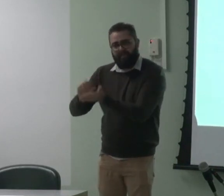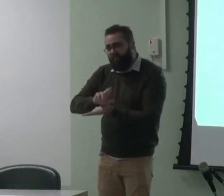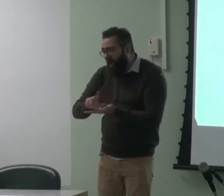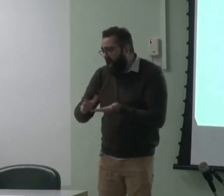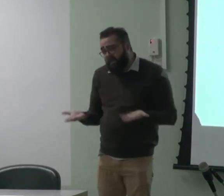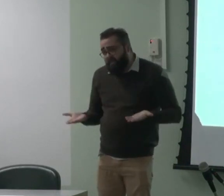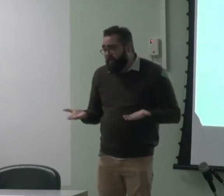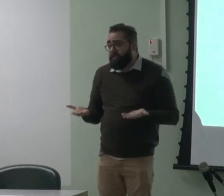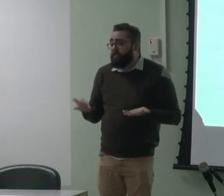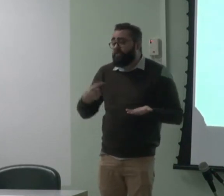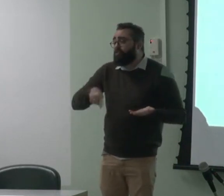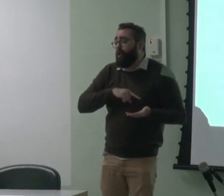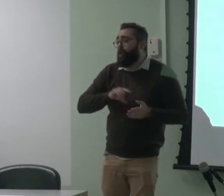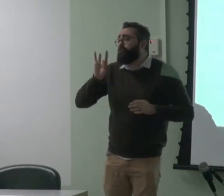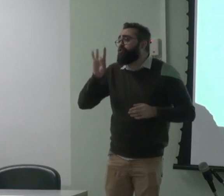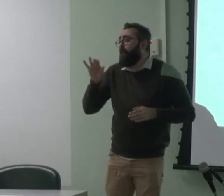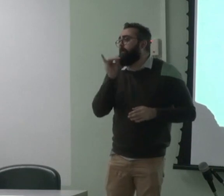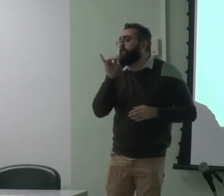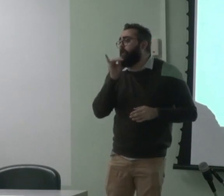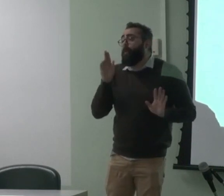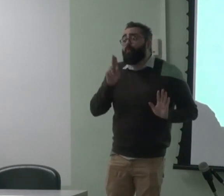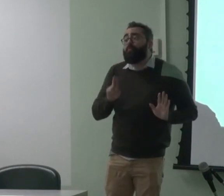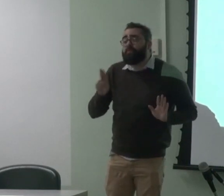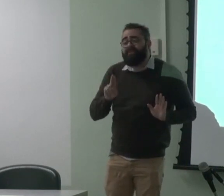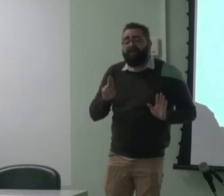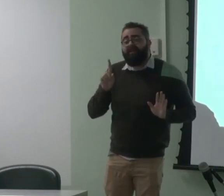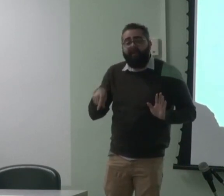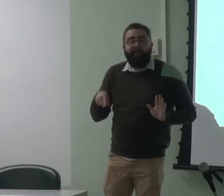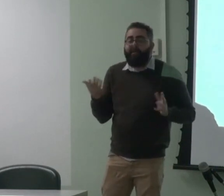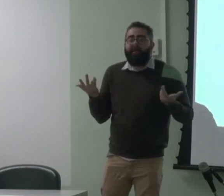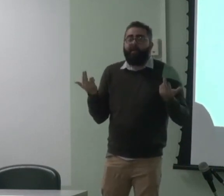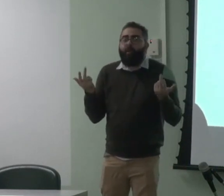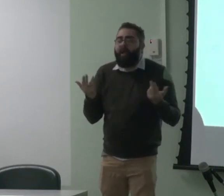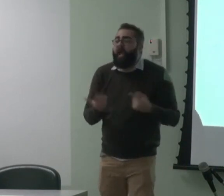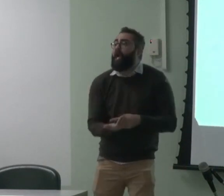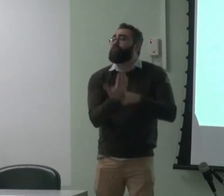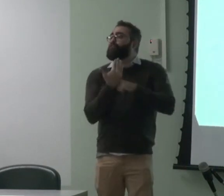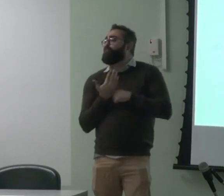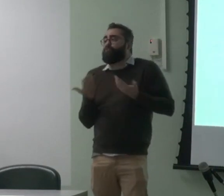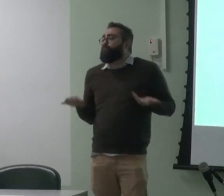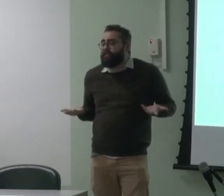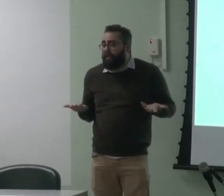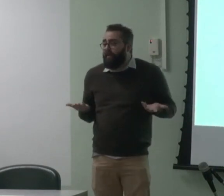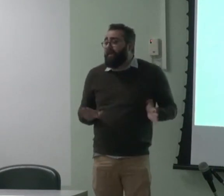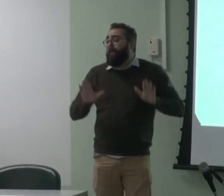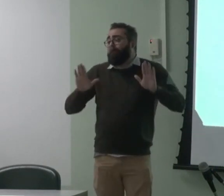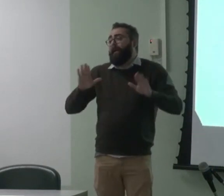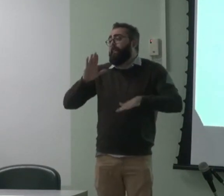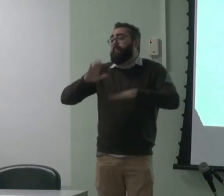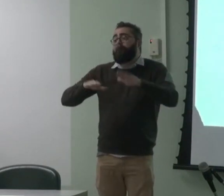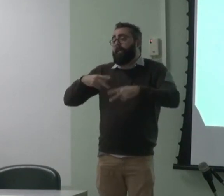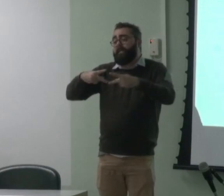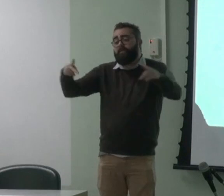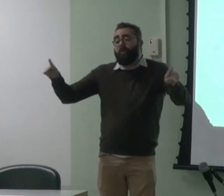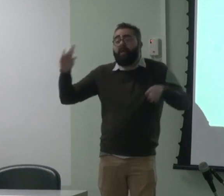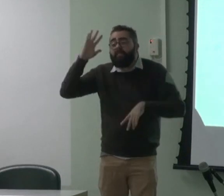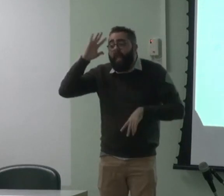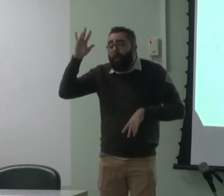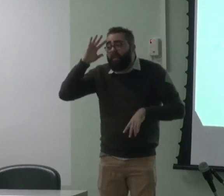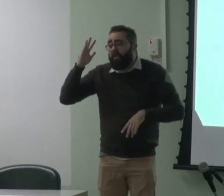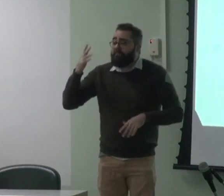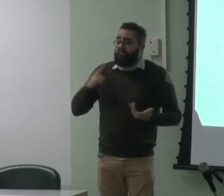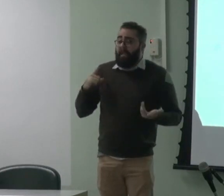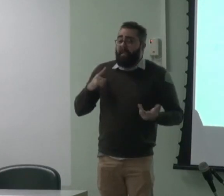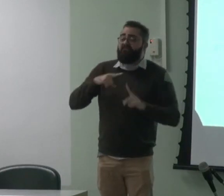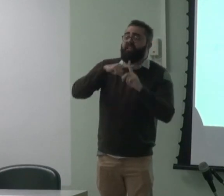something using the same set of guidelines has many practical advantages, and that's what's